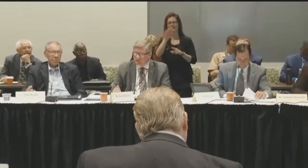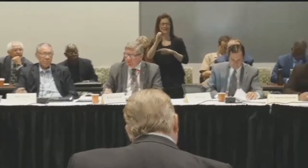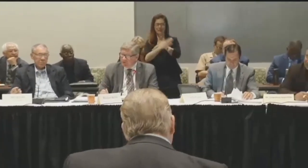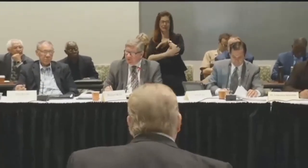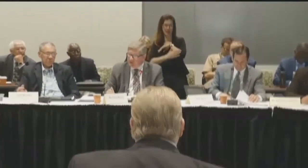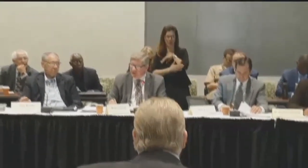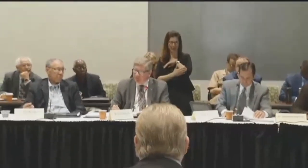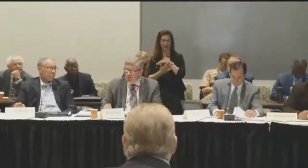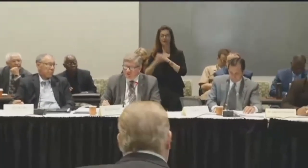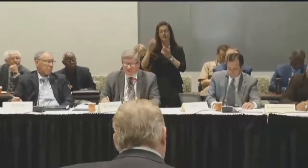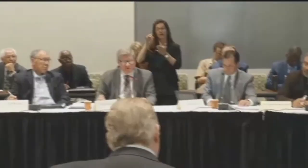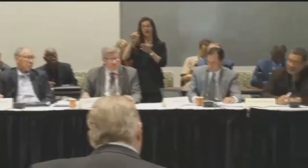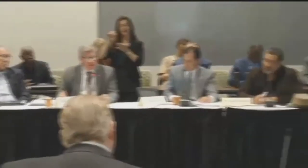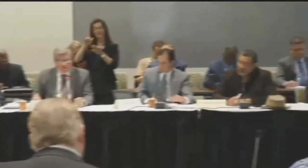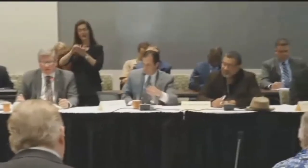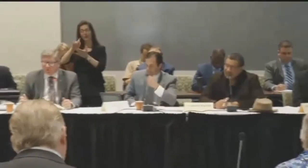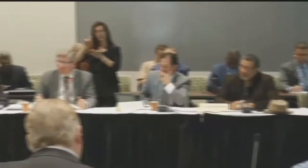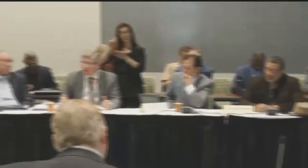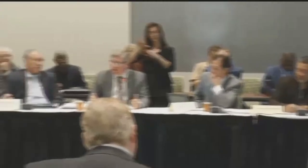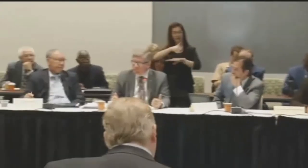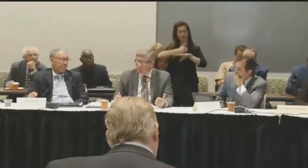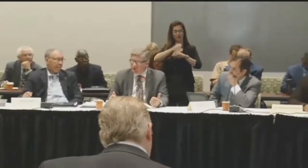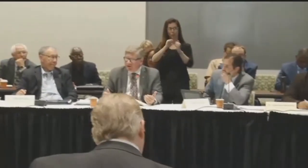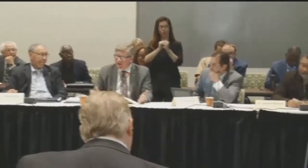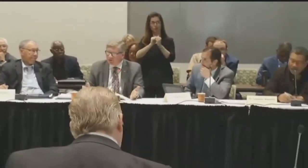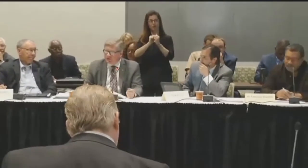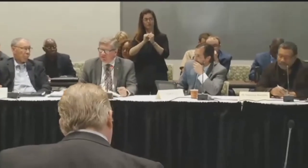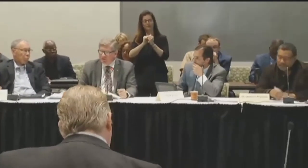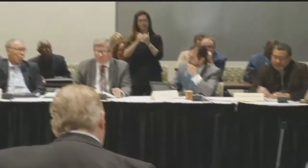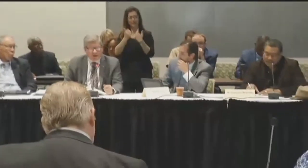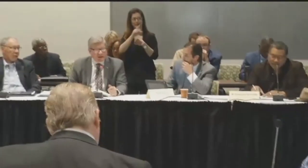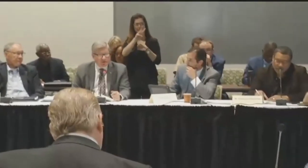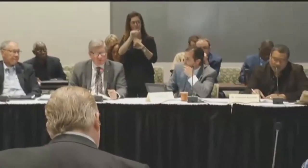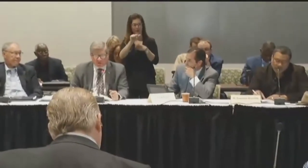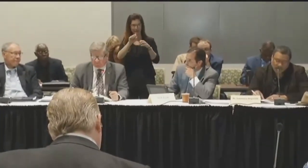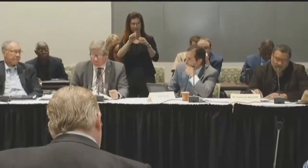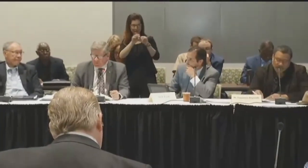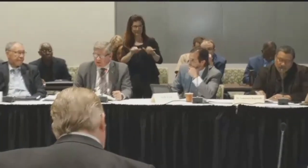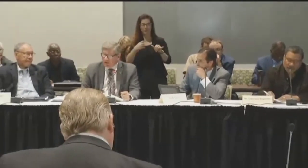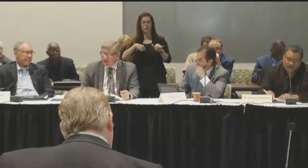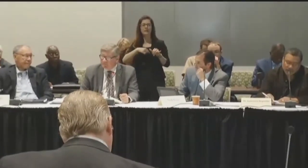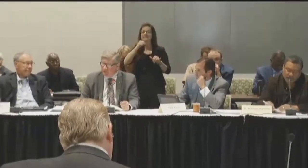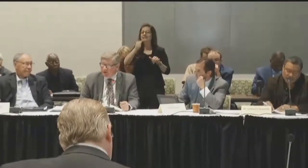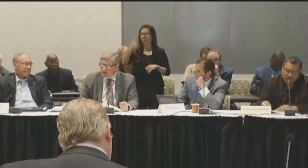of the KWA system. And so we did not believe that we had an alternative.